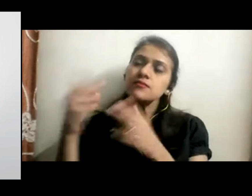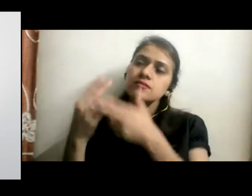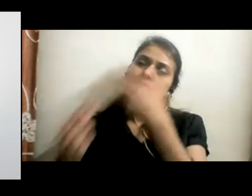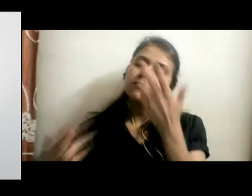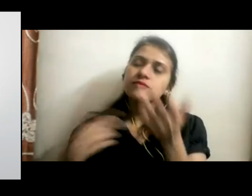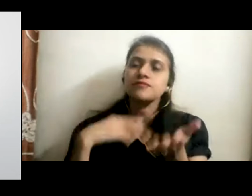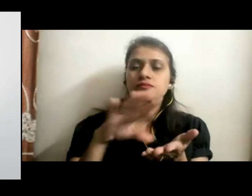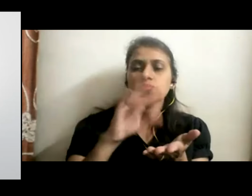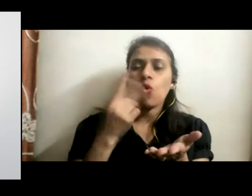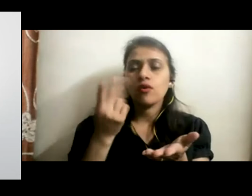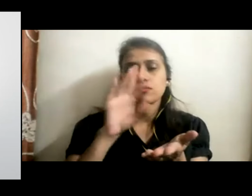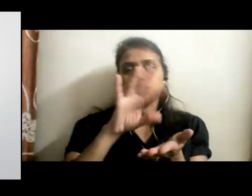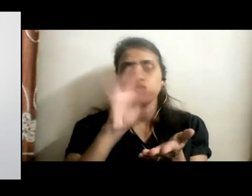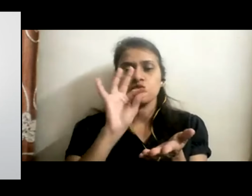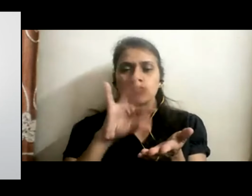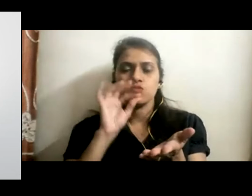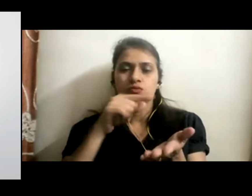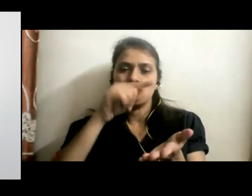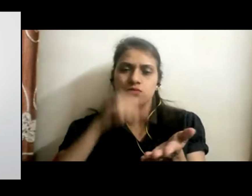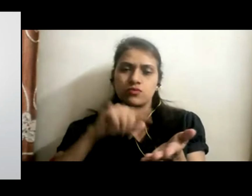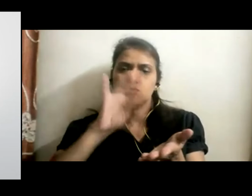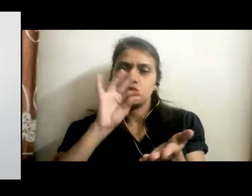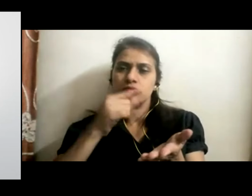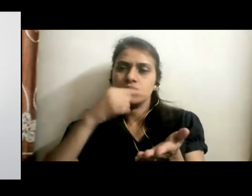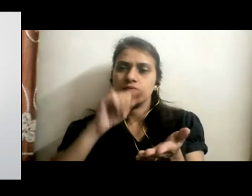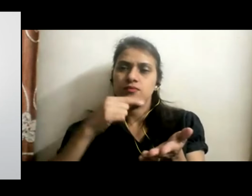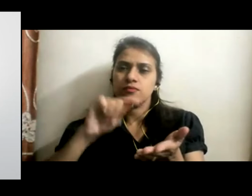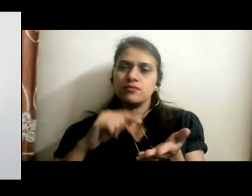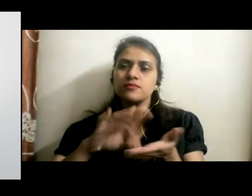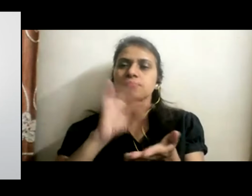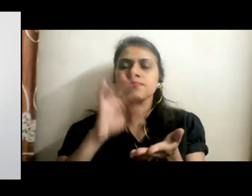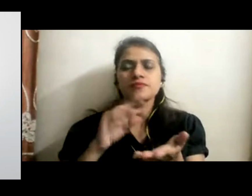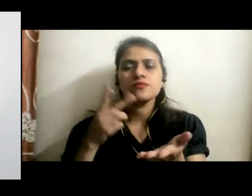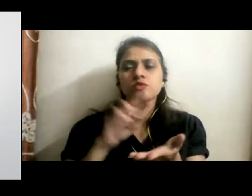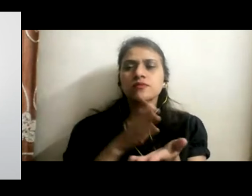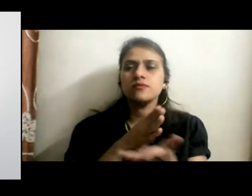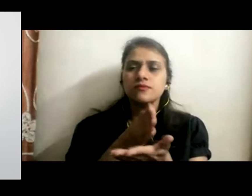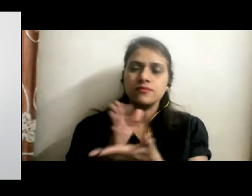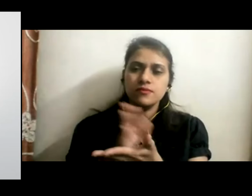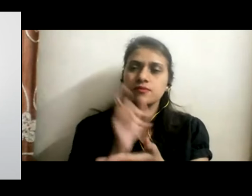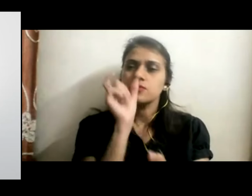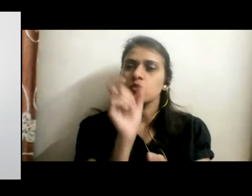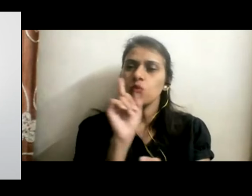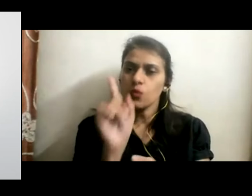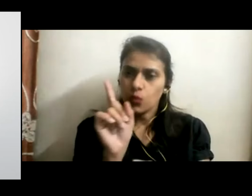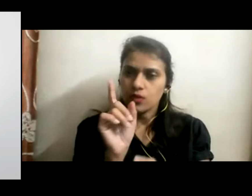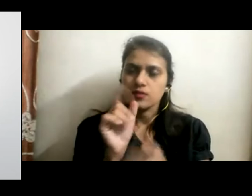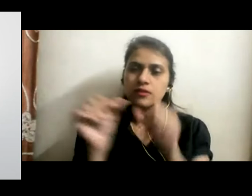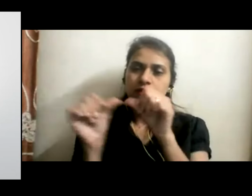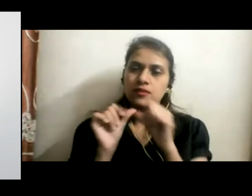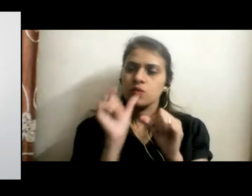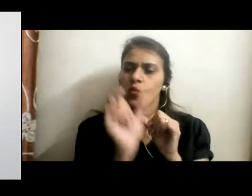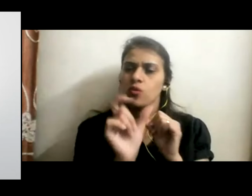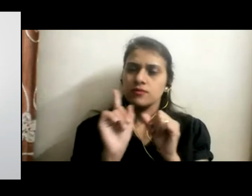choice one from a multiple choice question. So those could be the different kinds of interviews that you